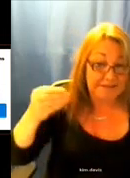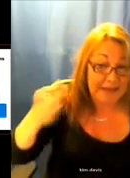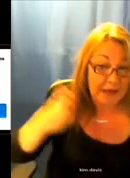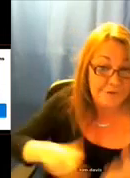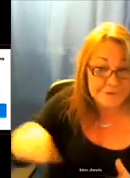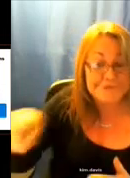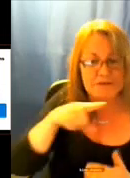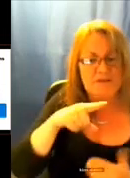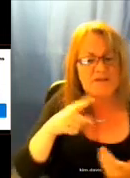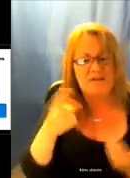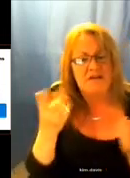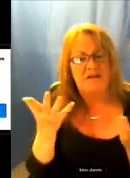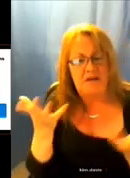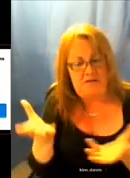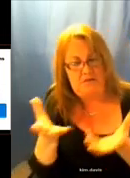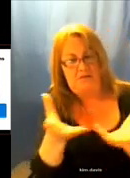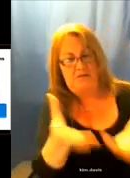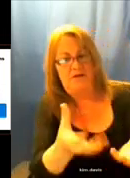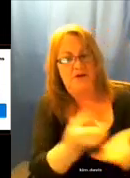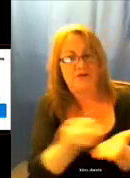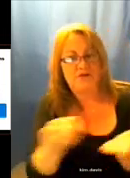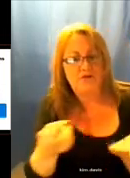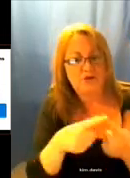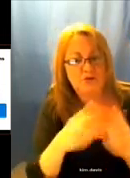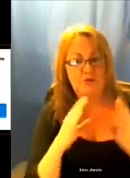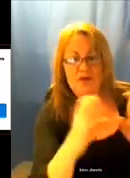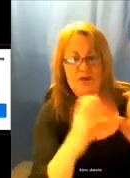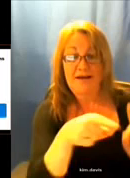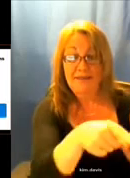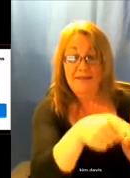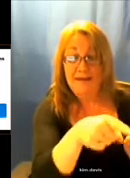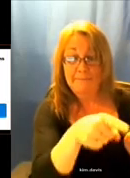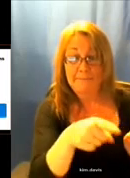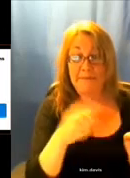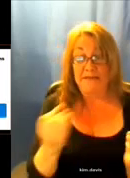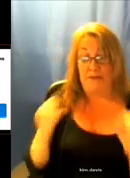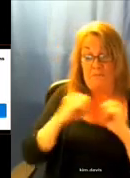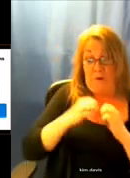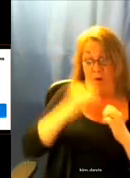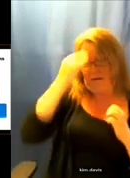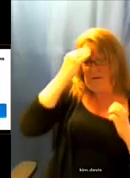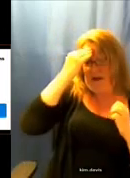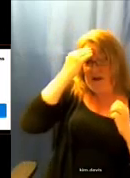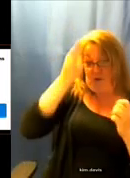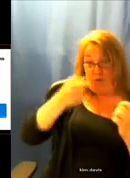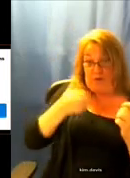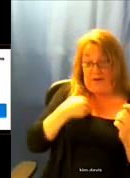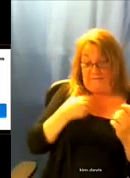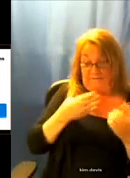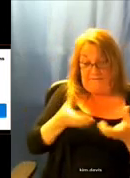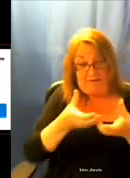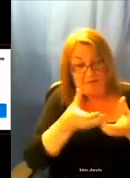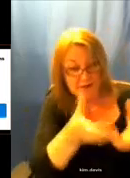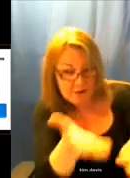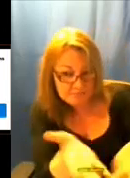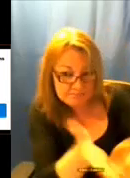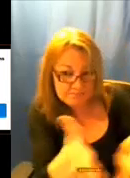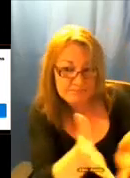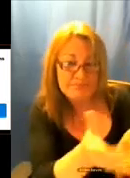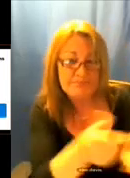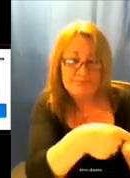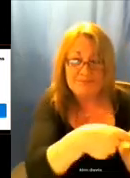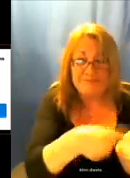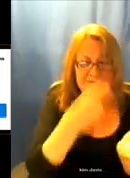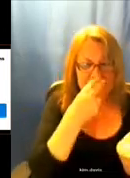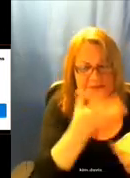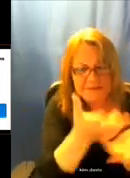and applying that to your housing needs. Bring that resource information to be able to educate them. The more you